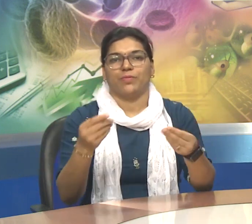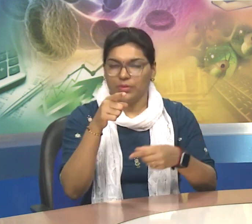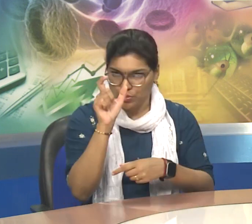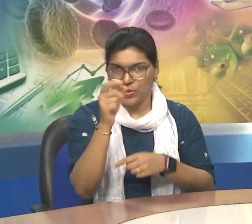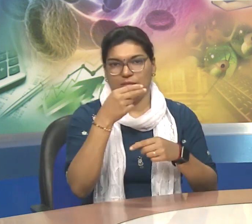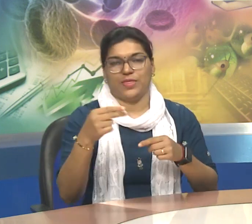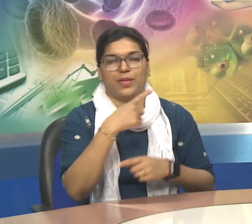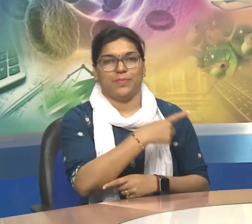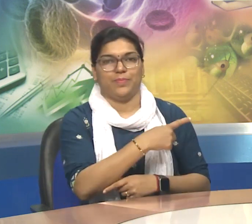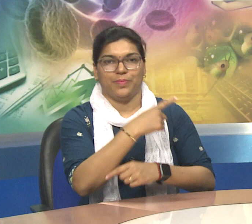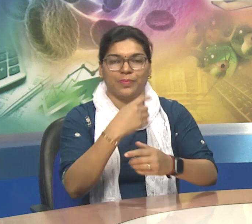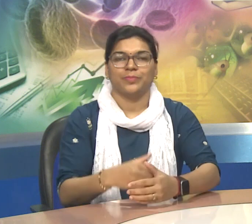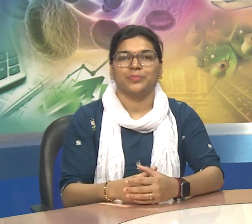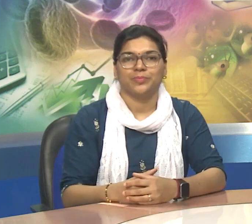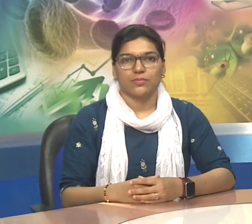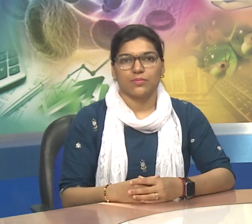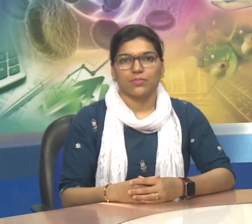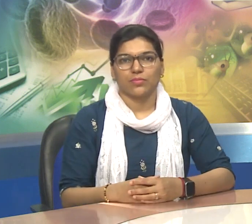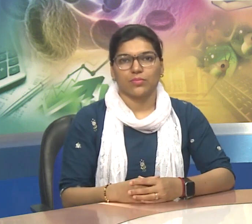means equal.